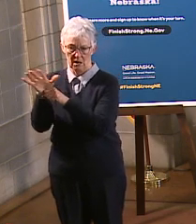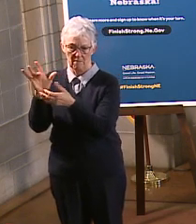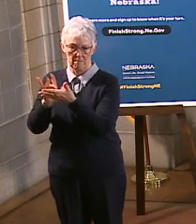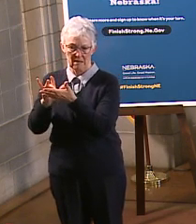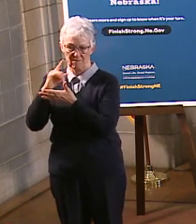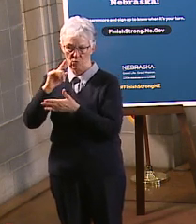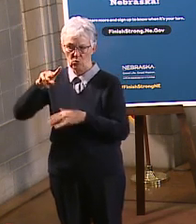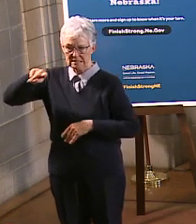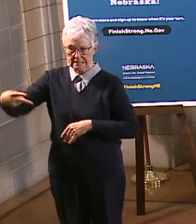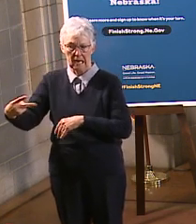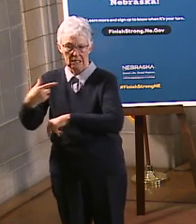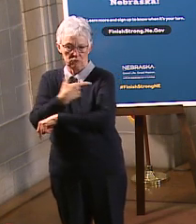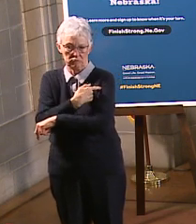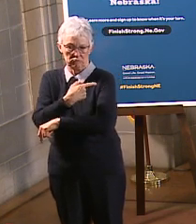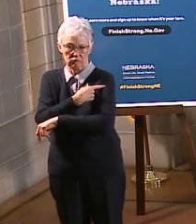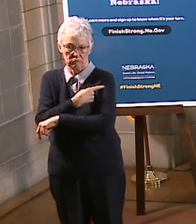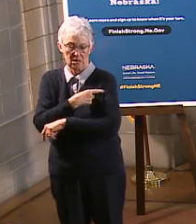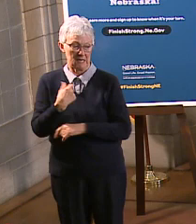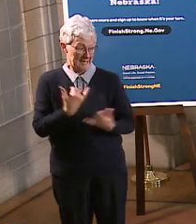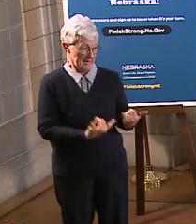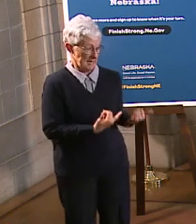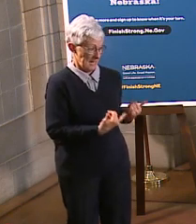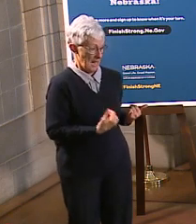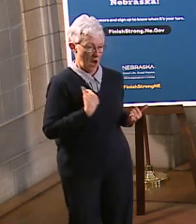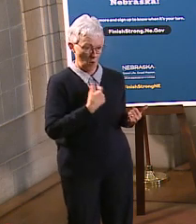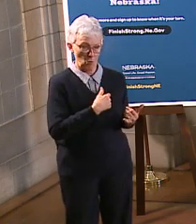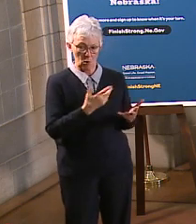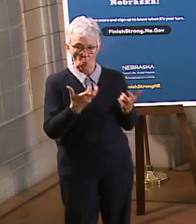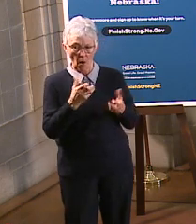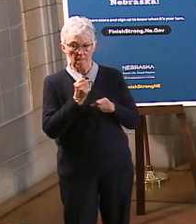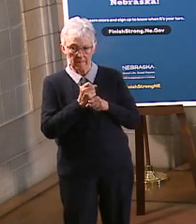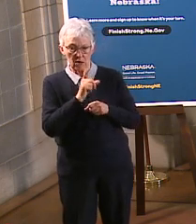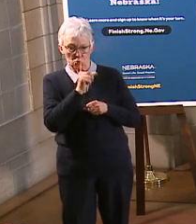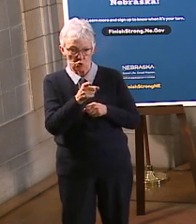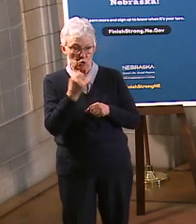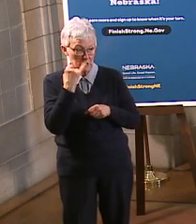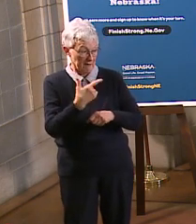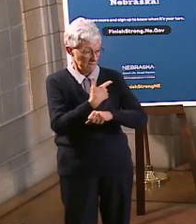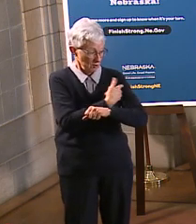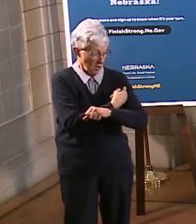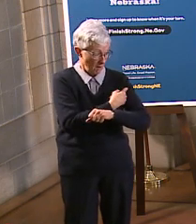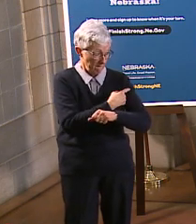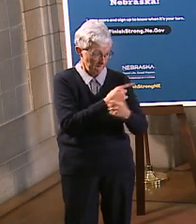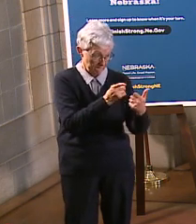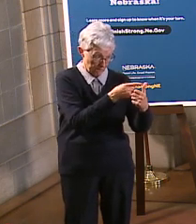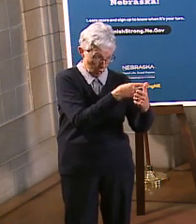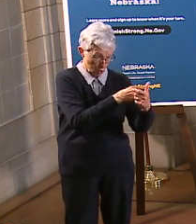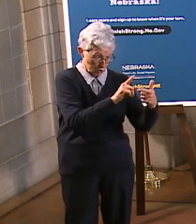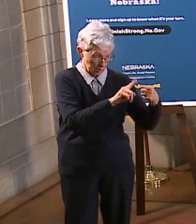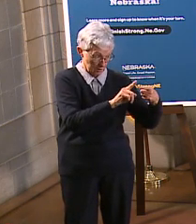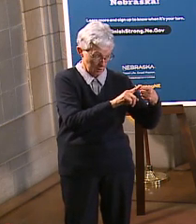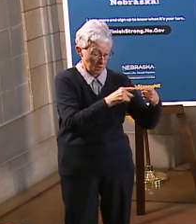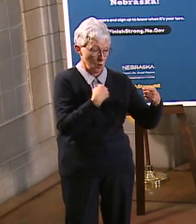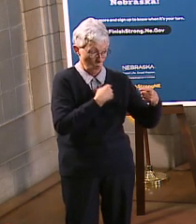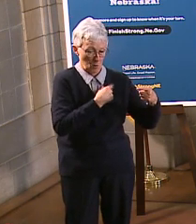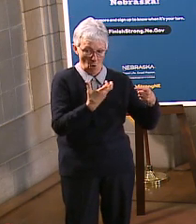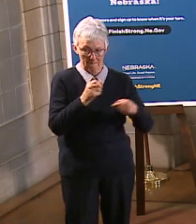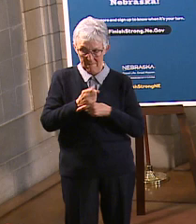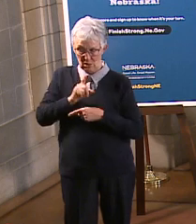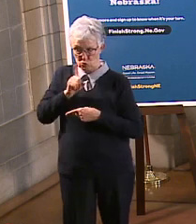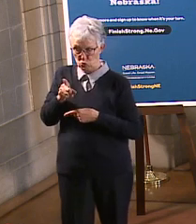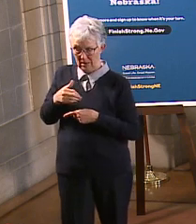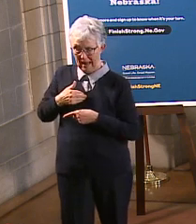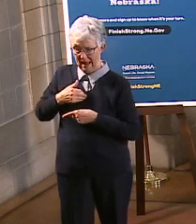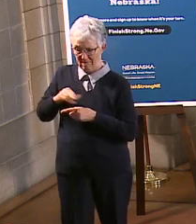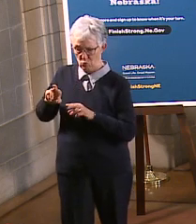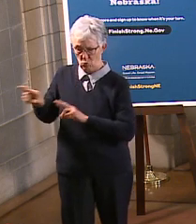now, we just want to make sure that if we get somebody a first dose, when the time period goes by, 3 or 4 weeks, we've got that second dose available. So if